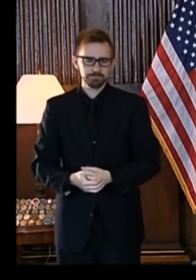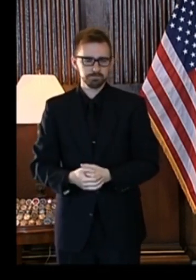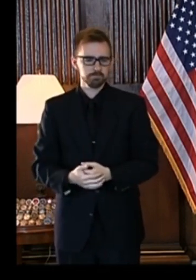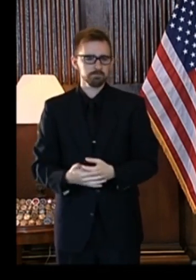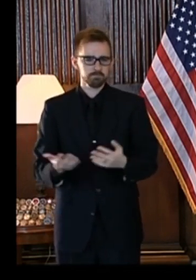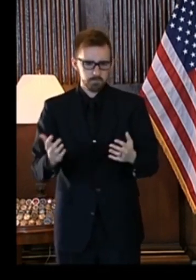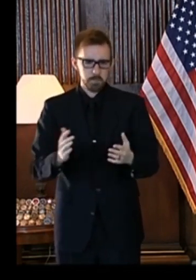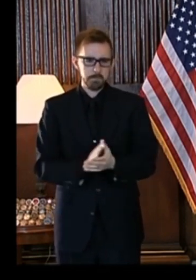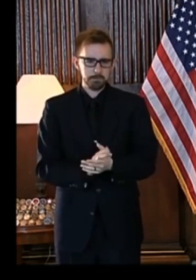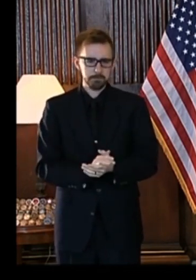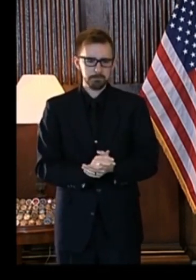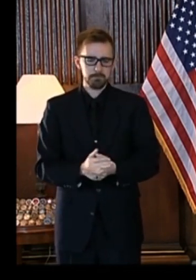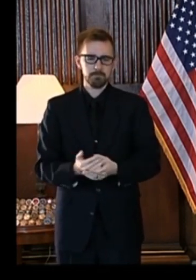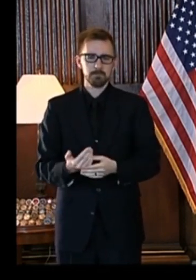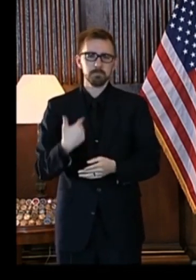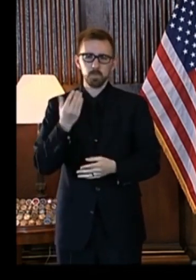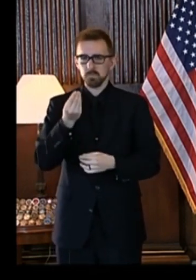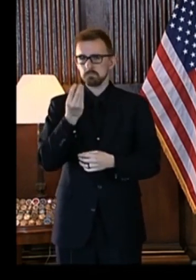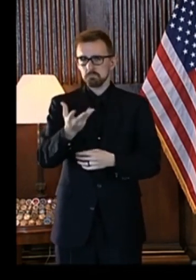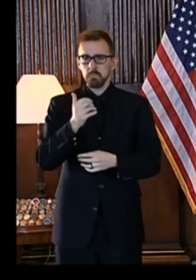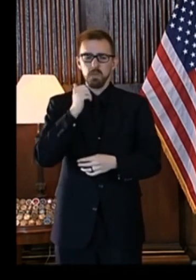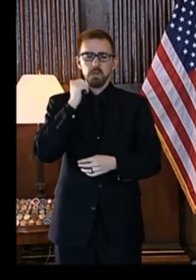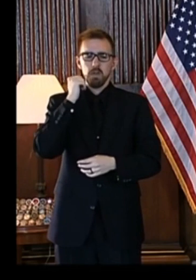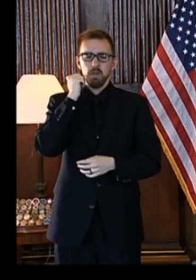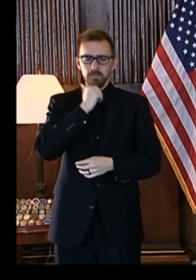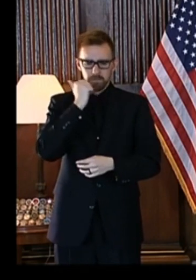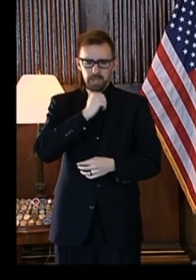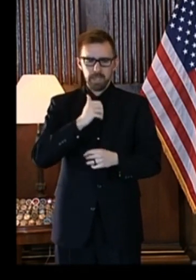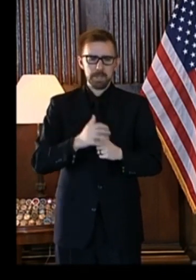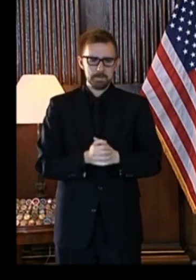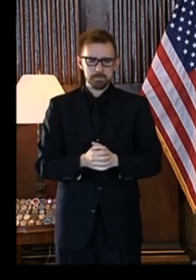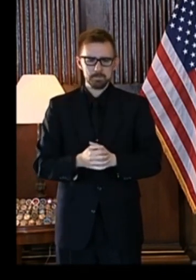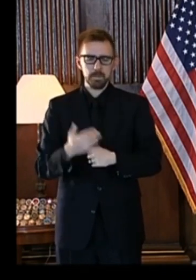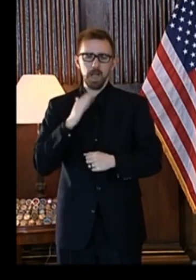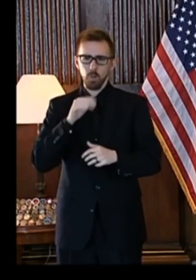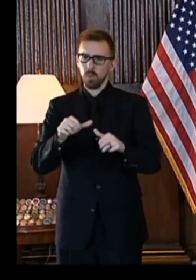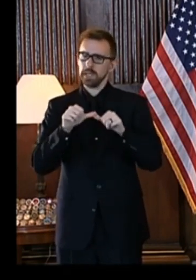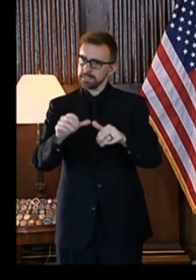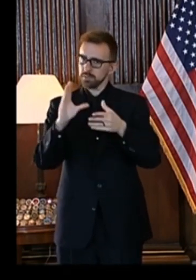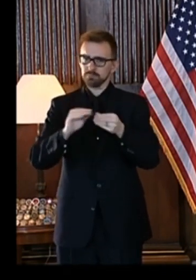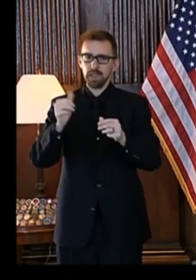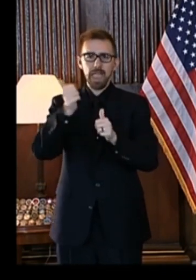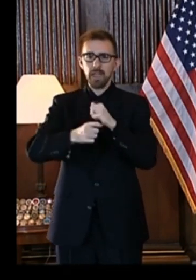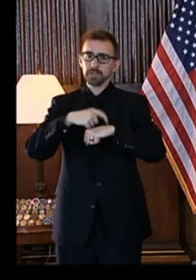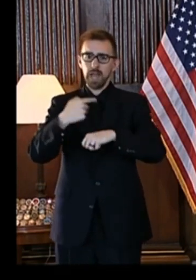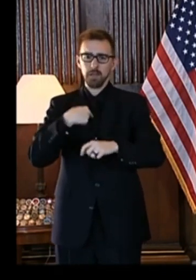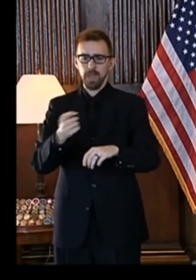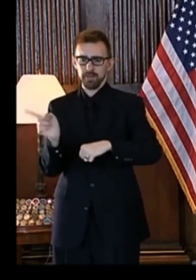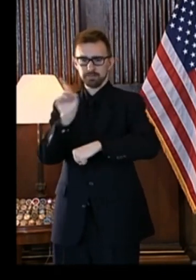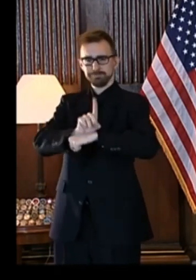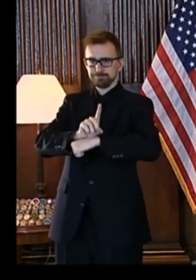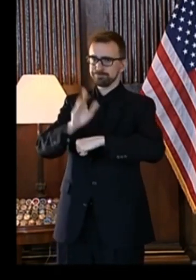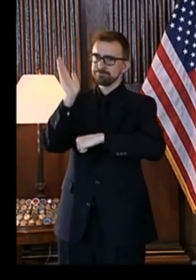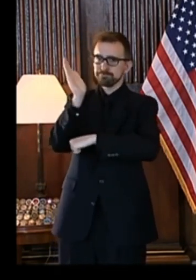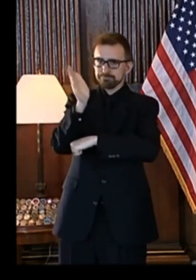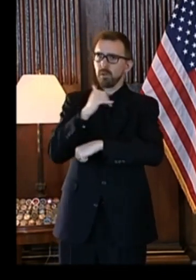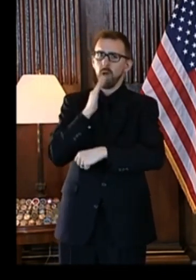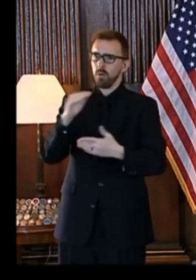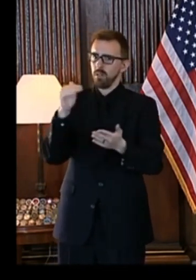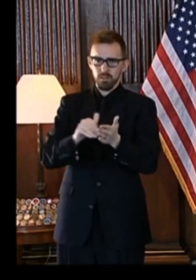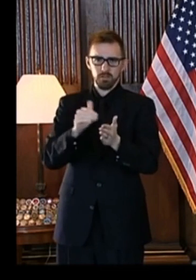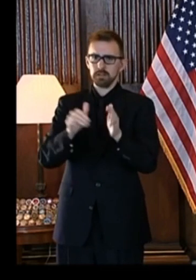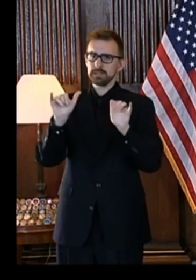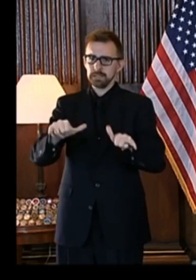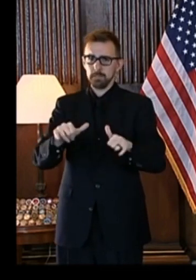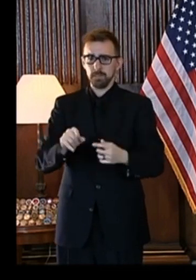me just say this every day, and I'm going to continue to say it every time I get up here in front of the Missourians.